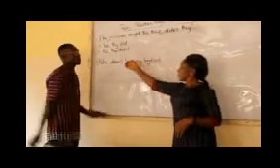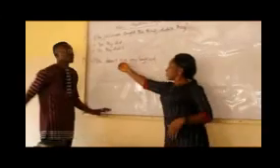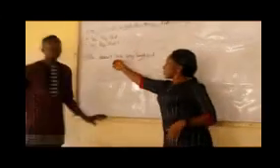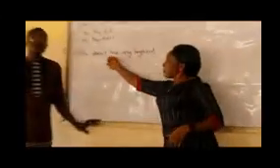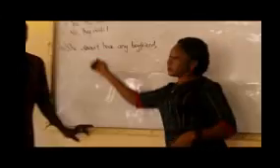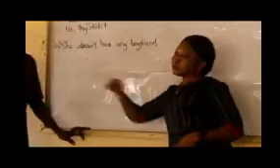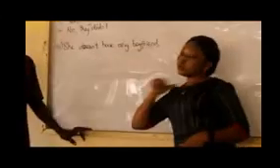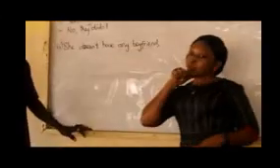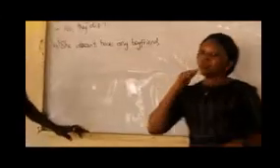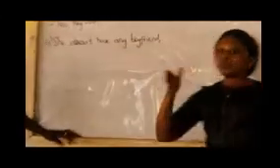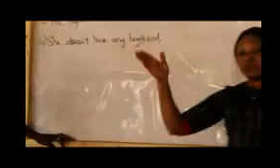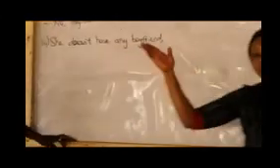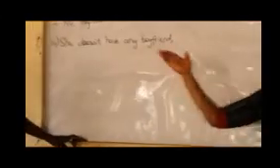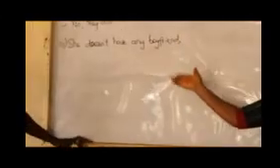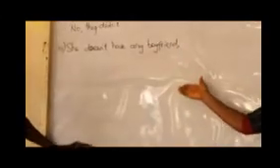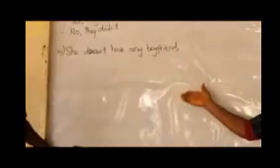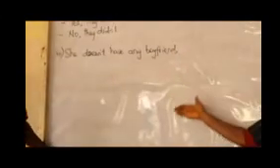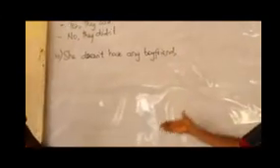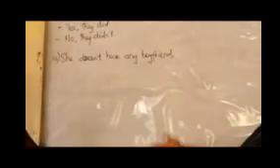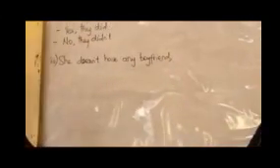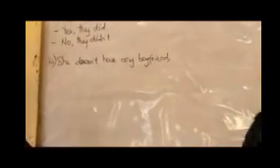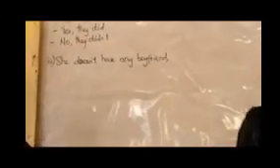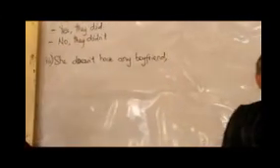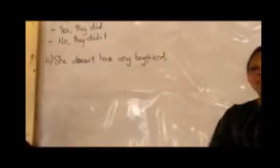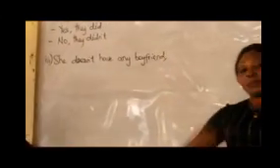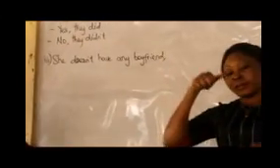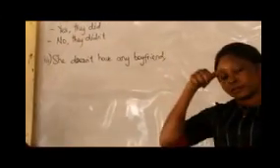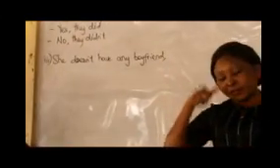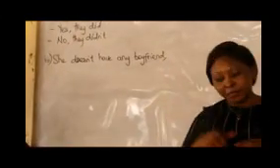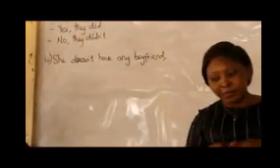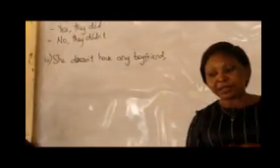boyfriend. And we say, remember the rule,